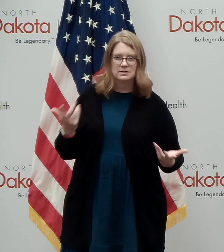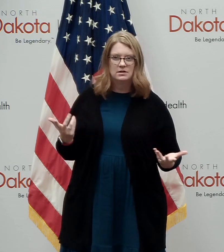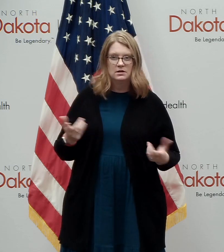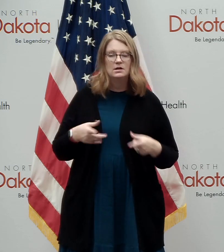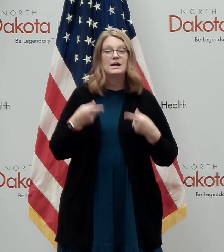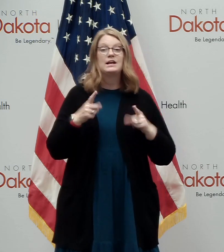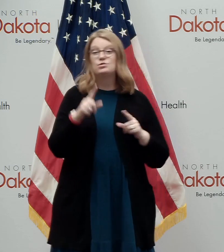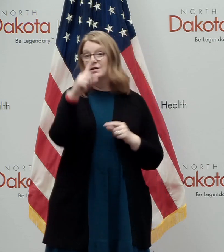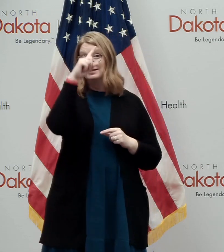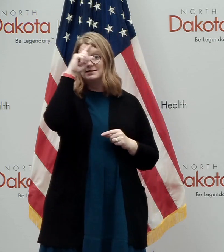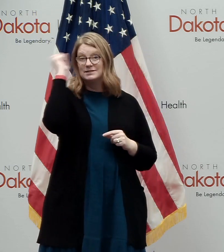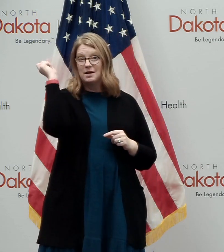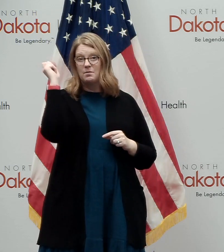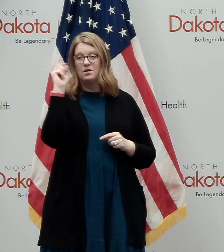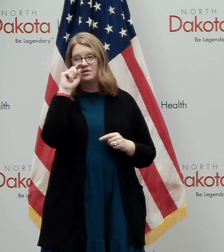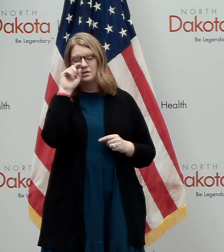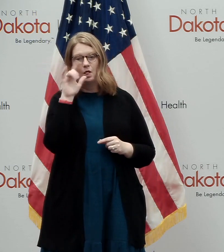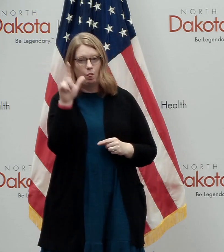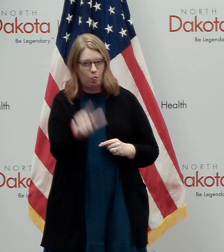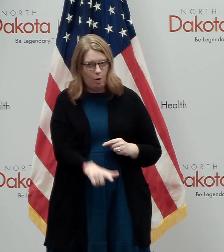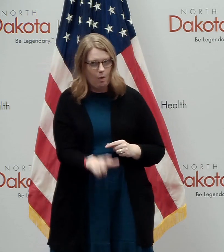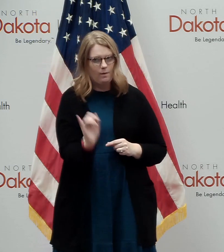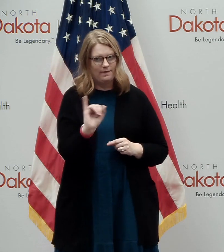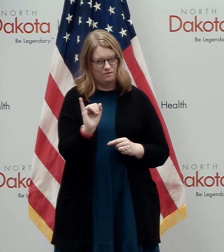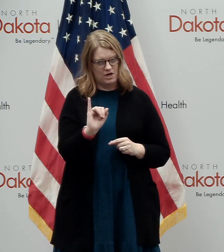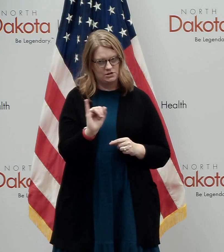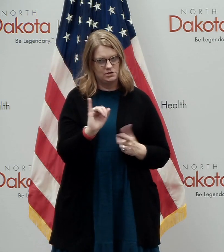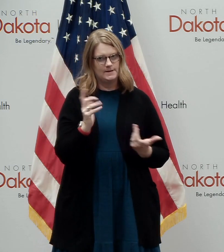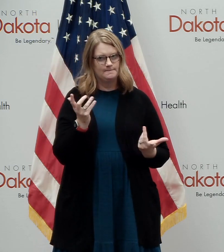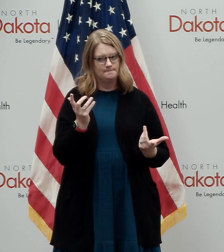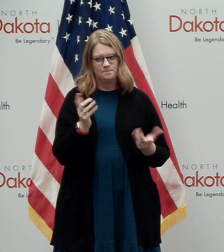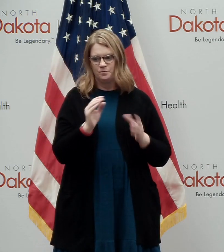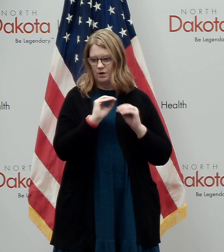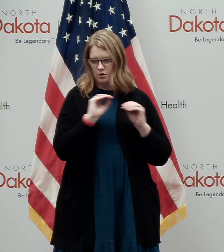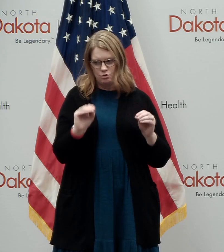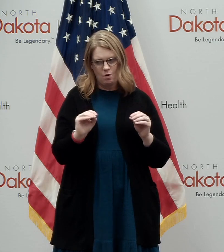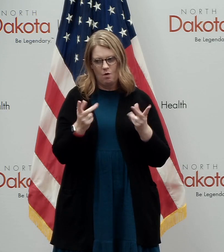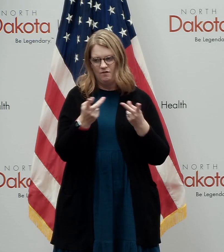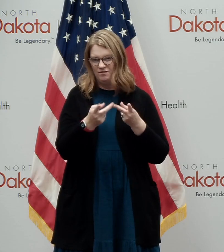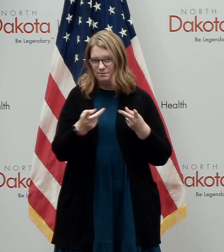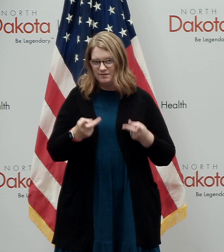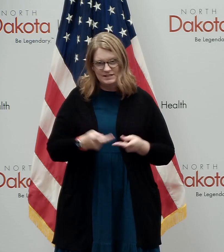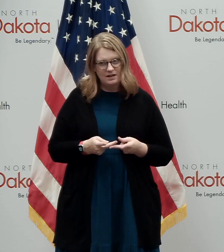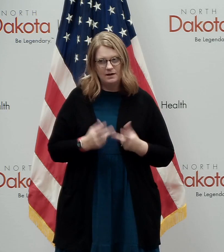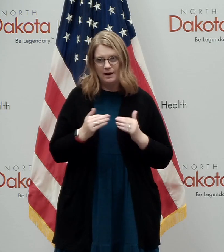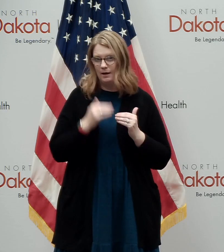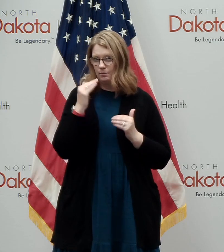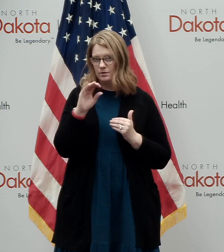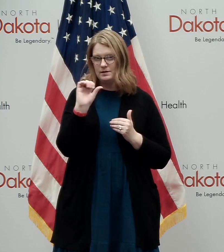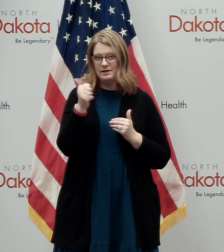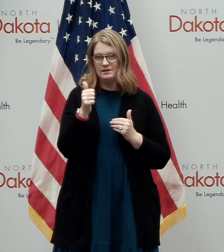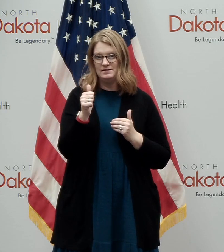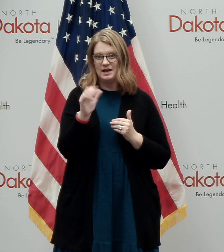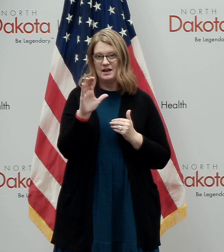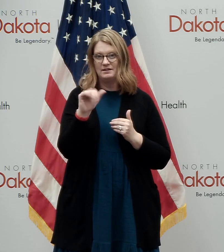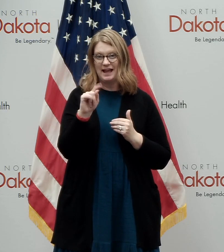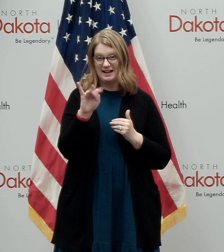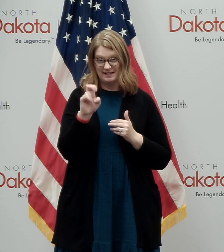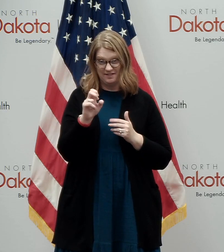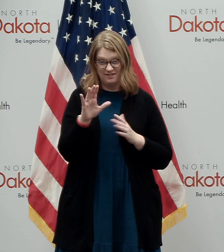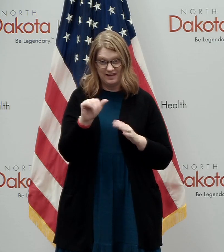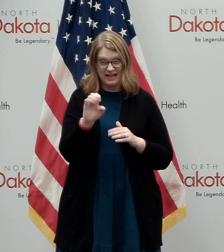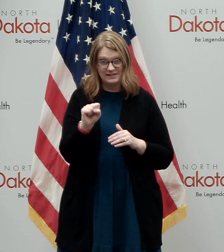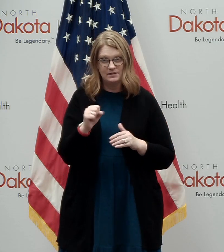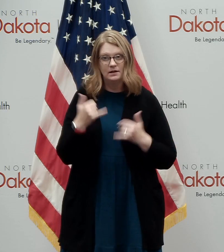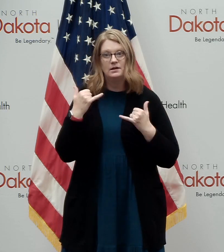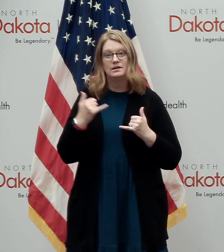summer months, low infection rates, almost no facilities that had more than 10 active cases. And then as we get back into